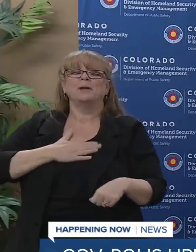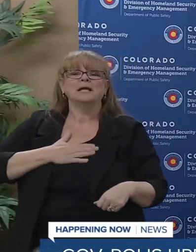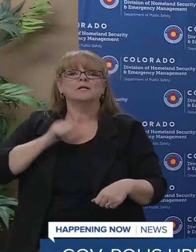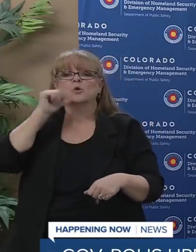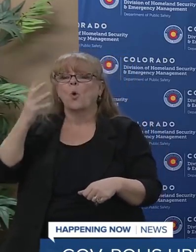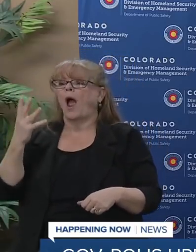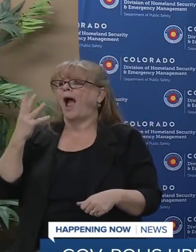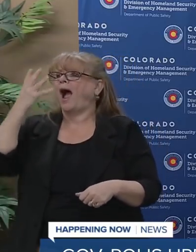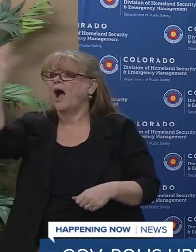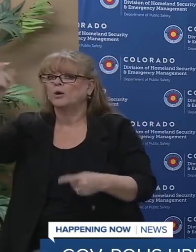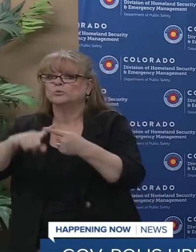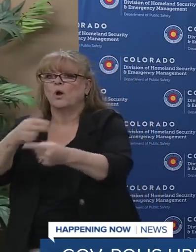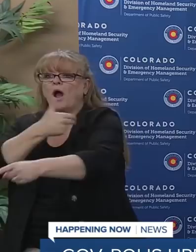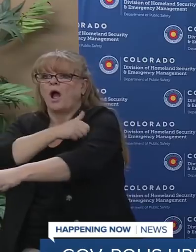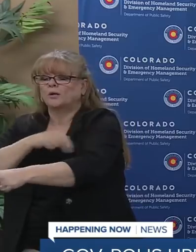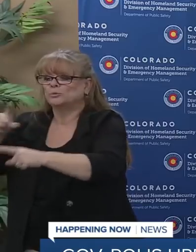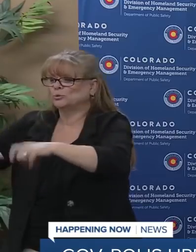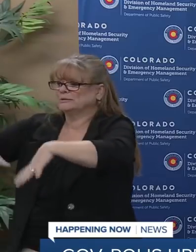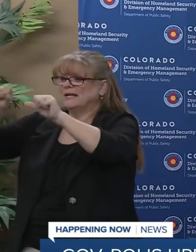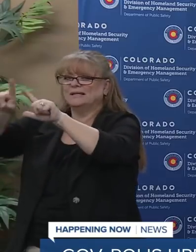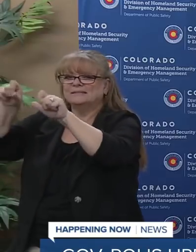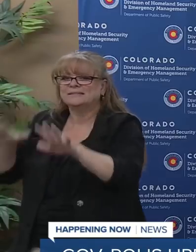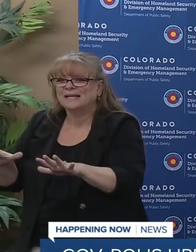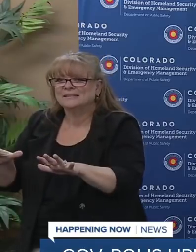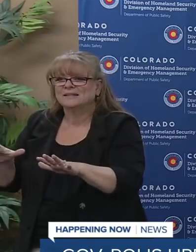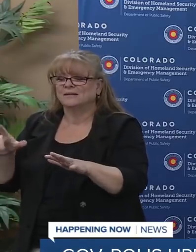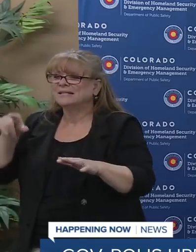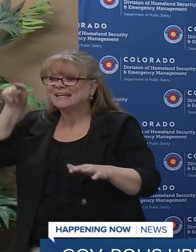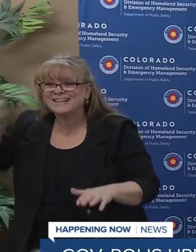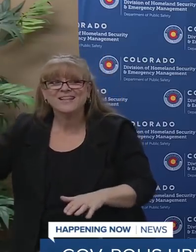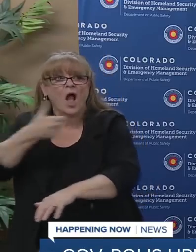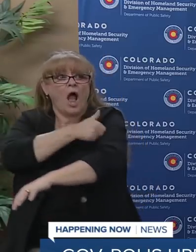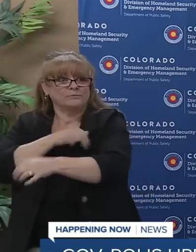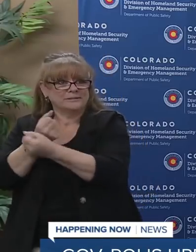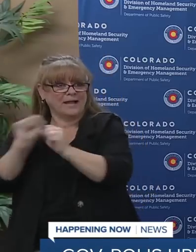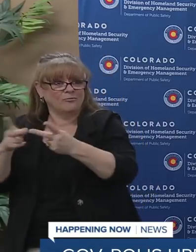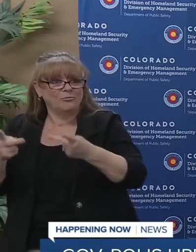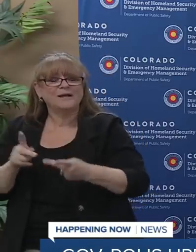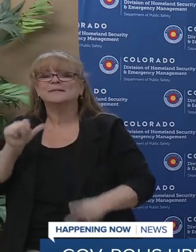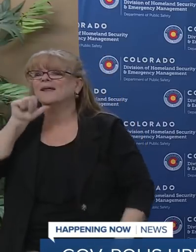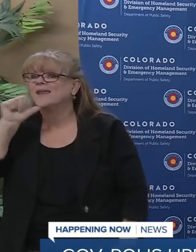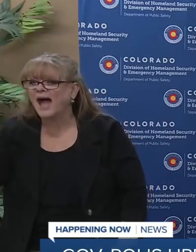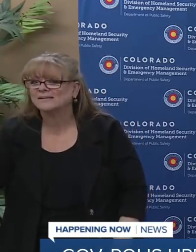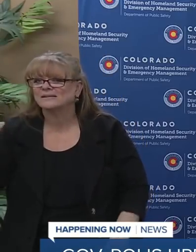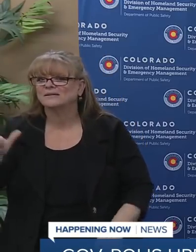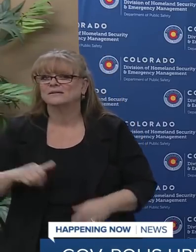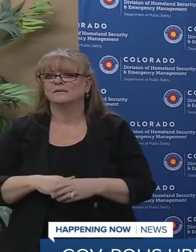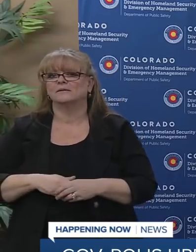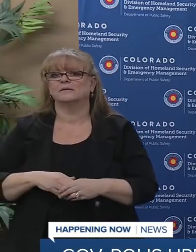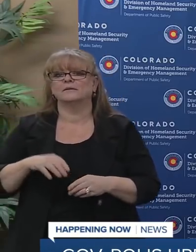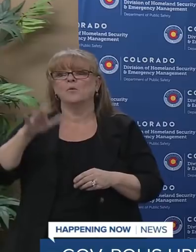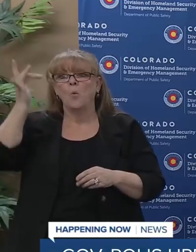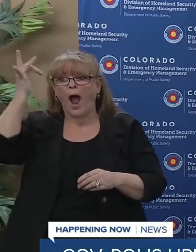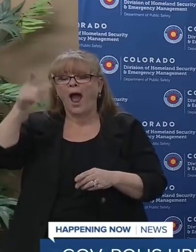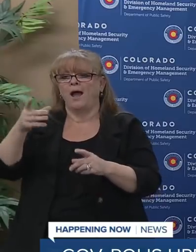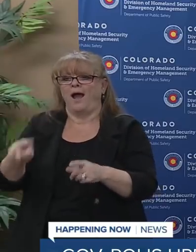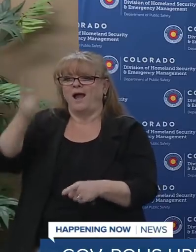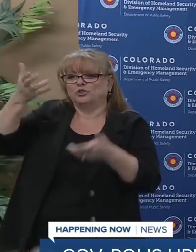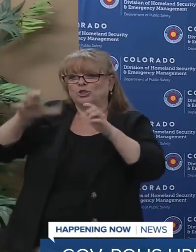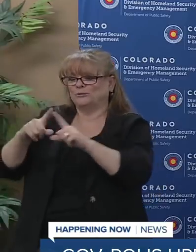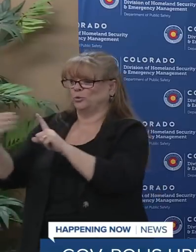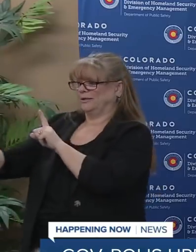could contract it there. That is not behavior that is likely to increase your safety, because if it comes up